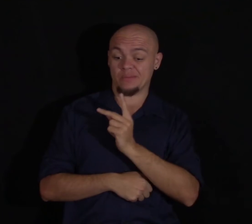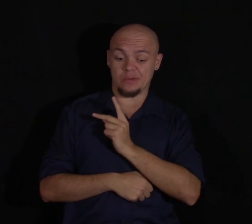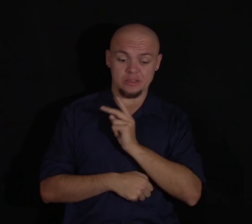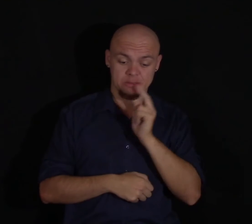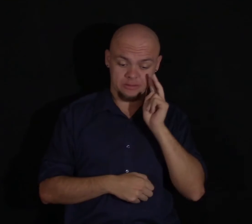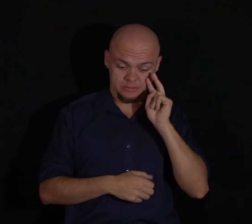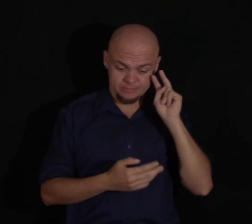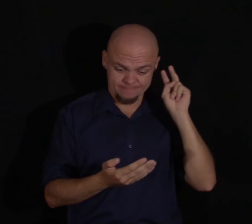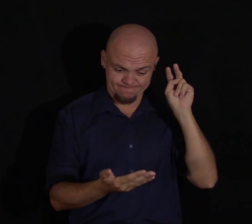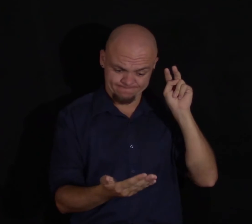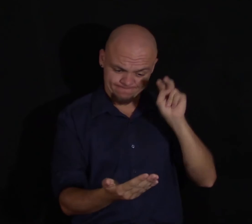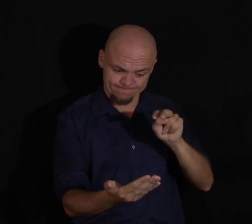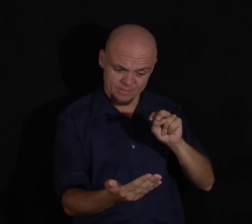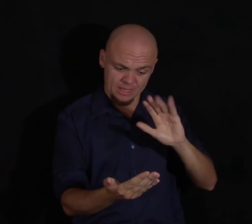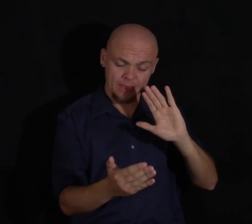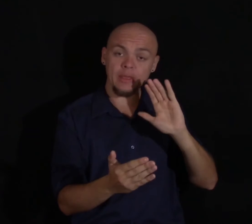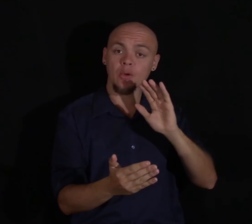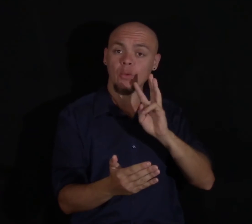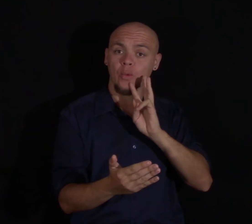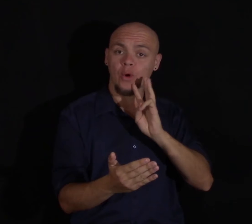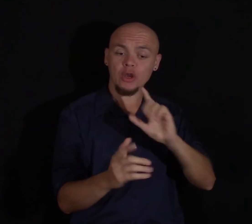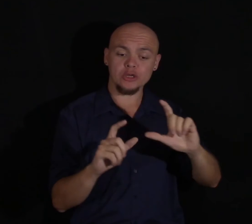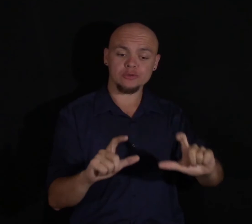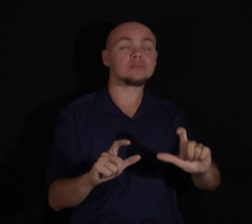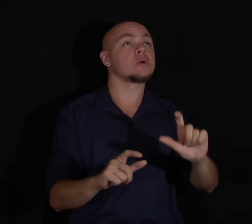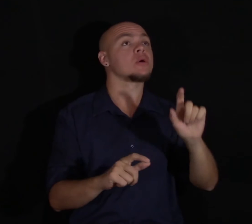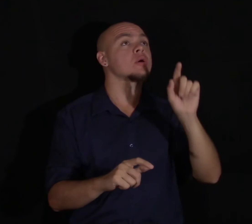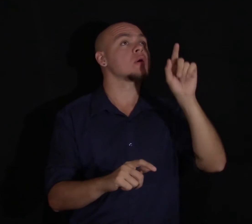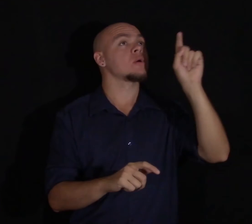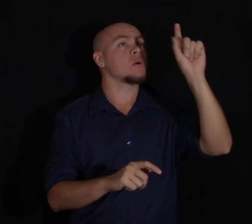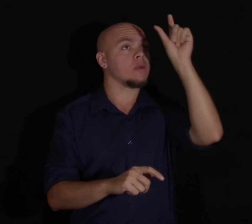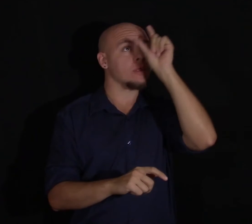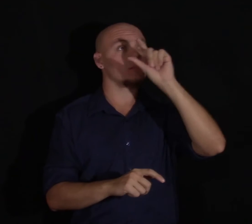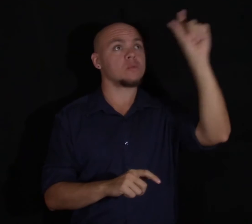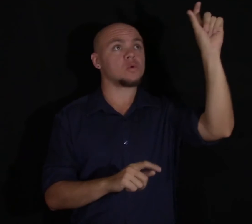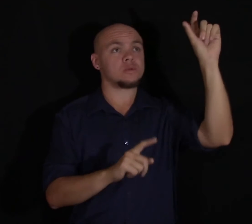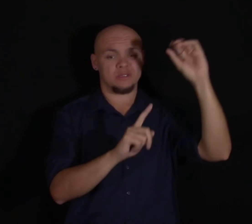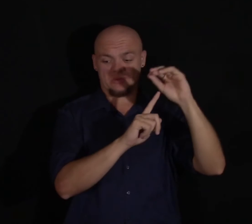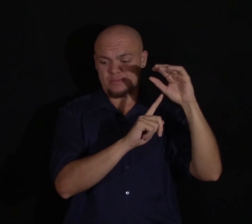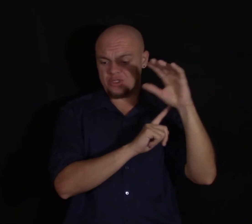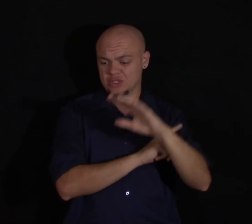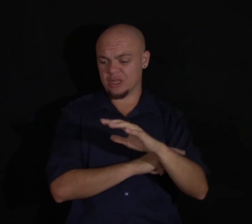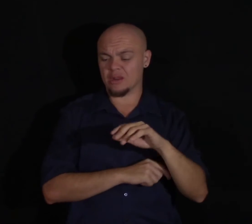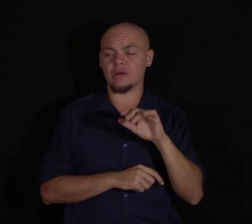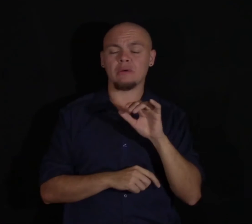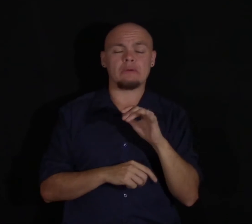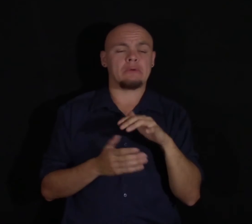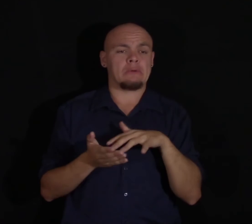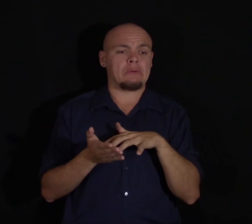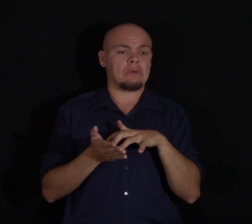my shadow in the moonshine, even as that frail image and that inconstant shade.